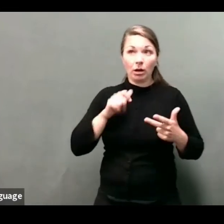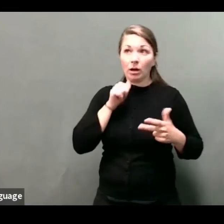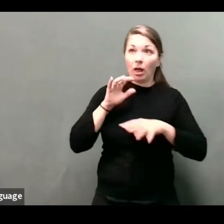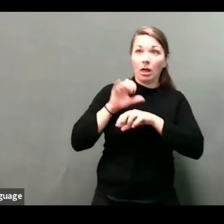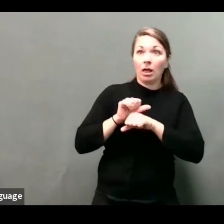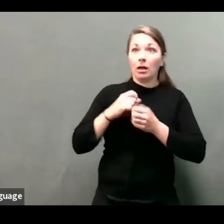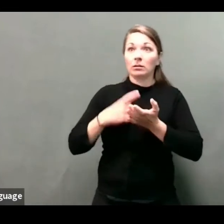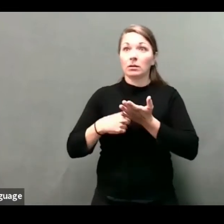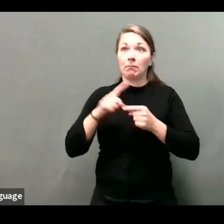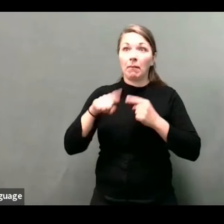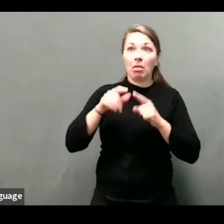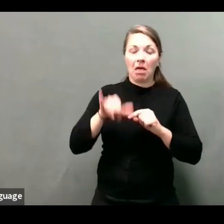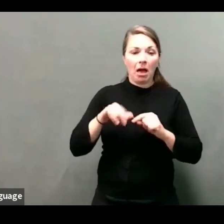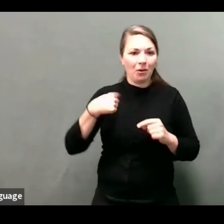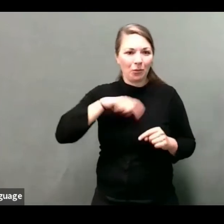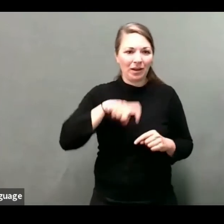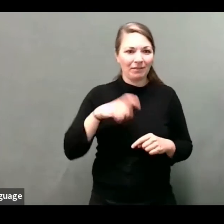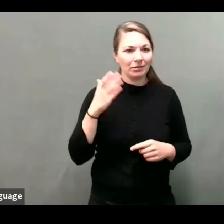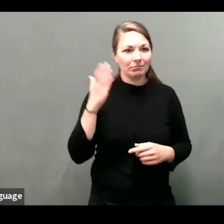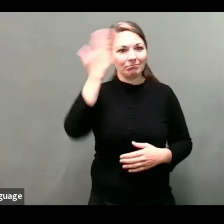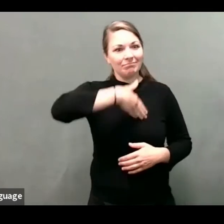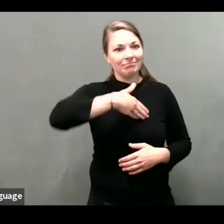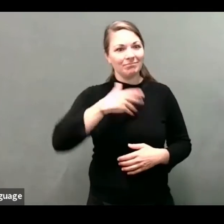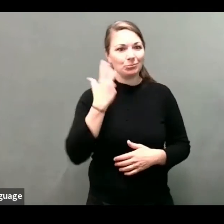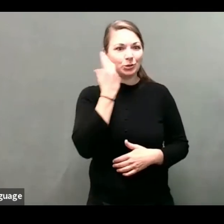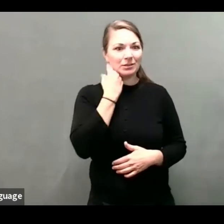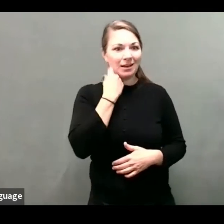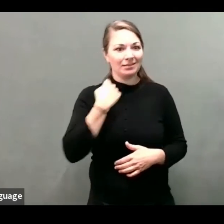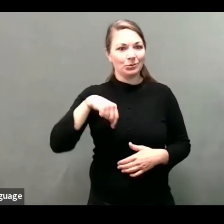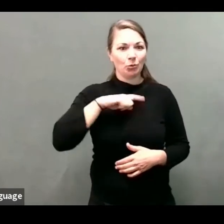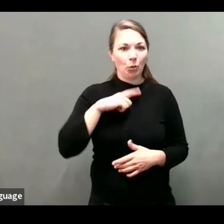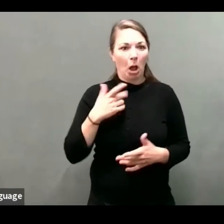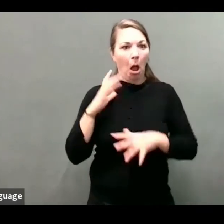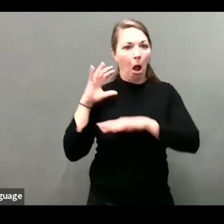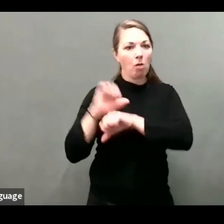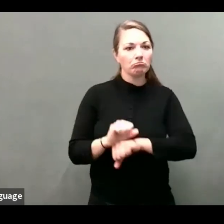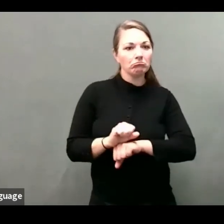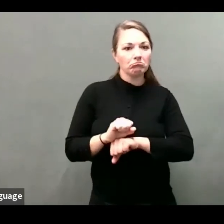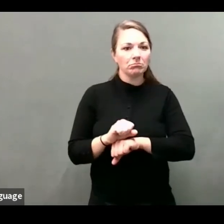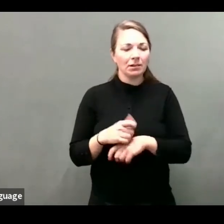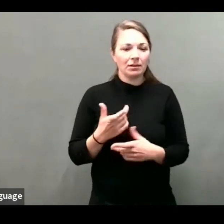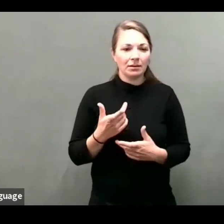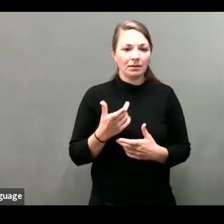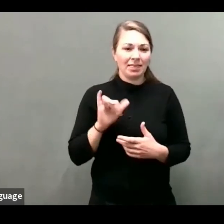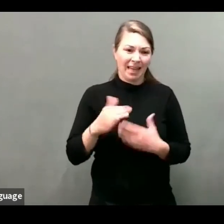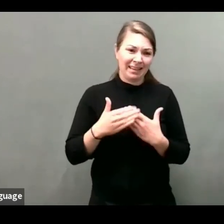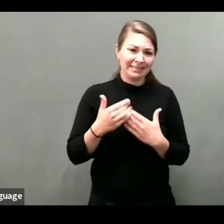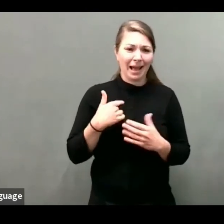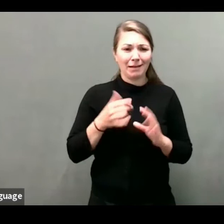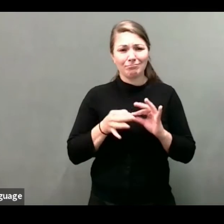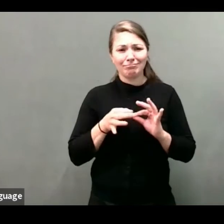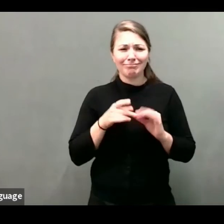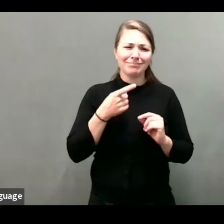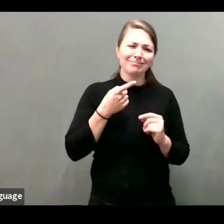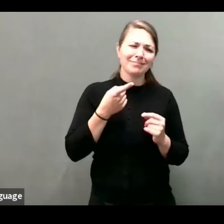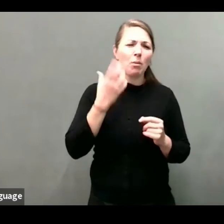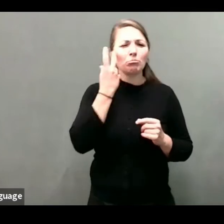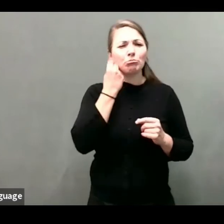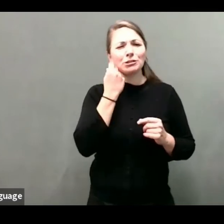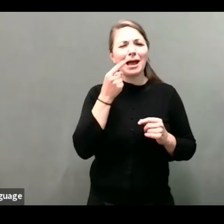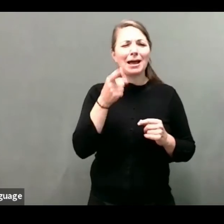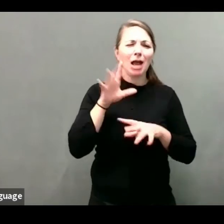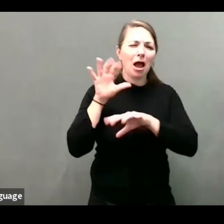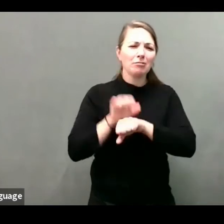we're okay with it when we're supporting a survivor. And that's kind of easier to say than to do. And so I really